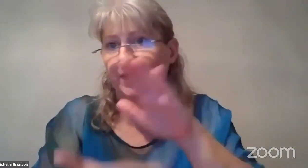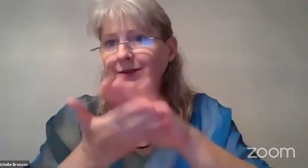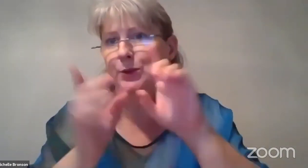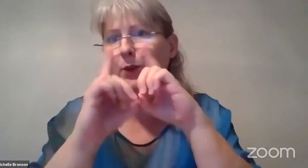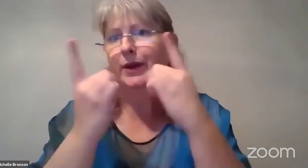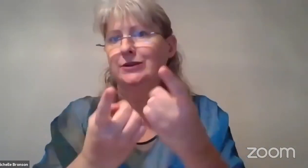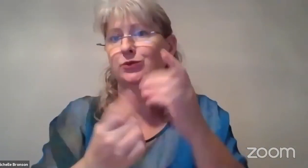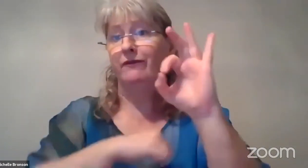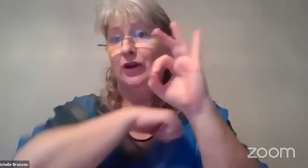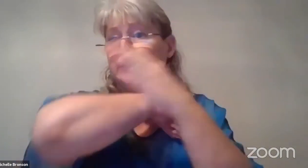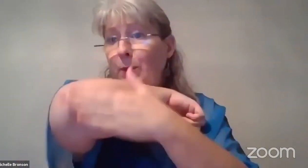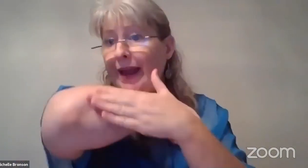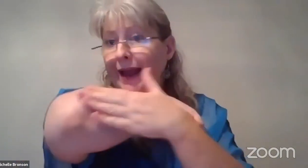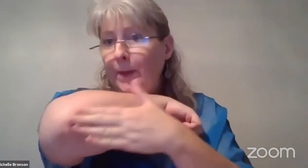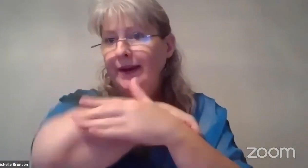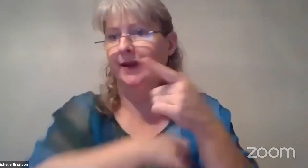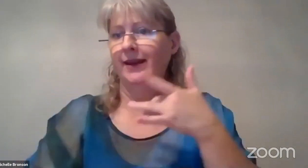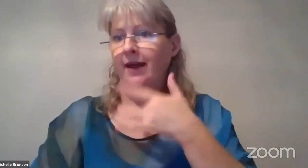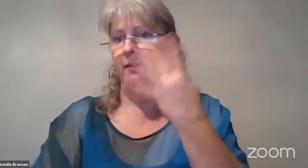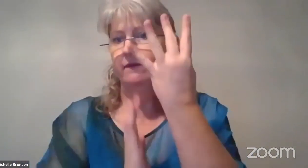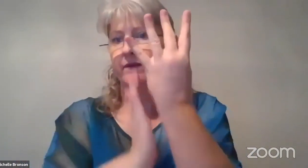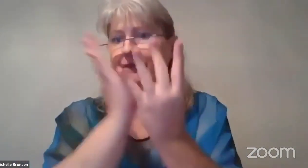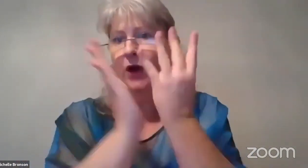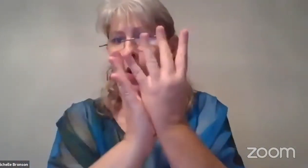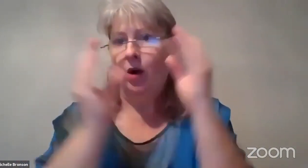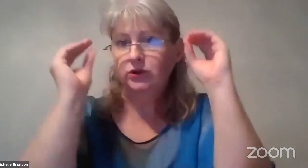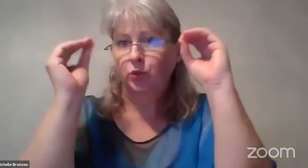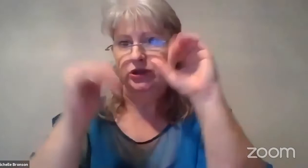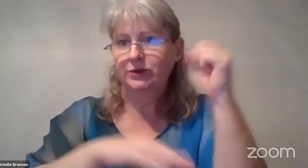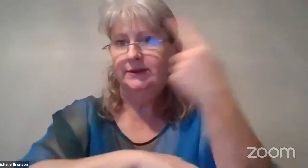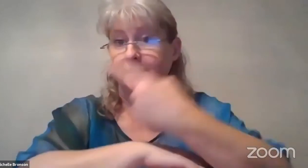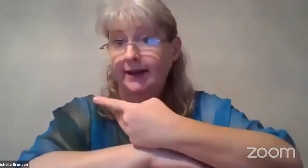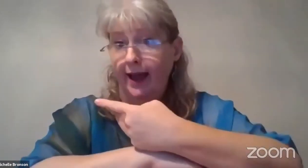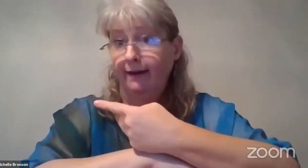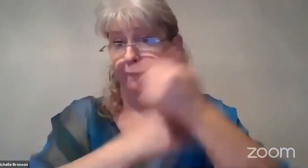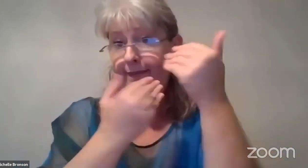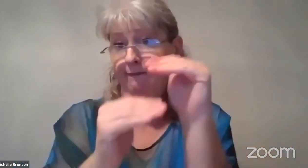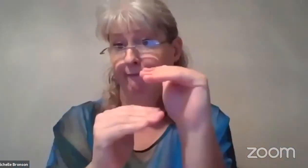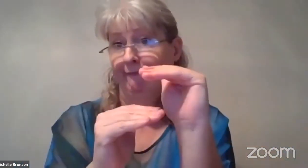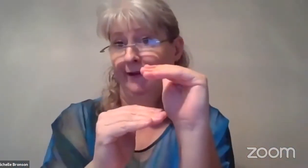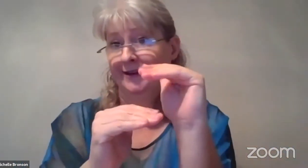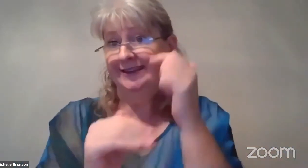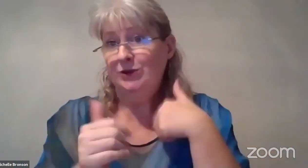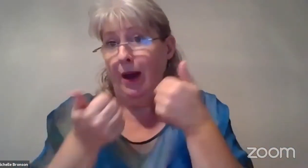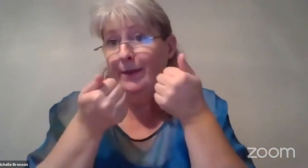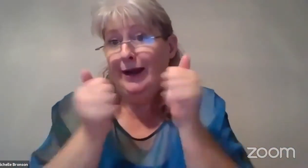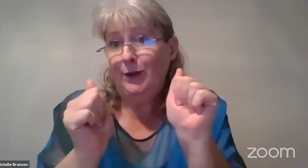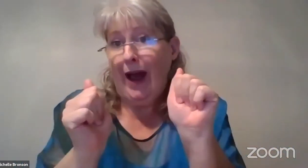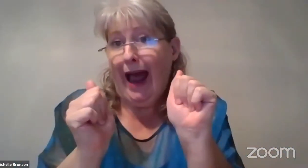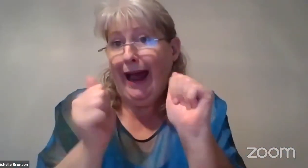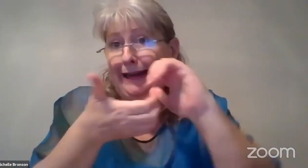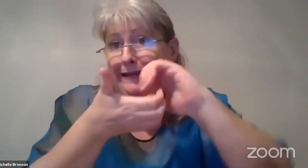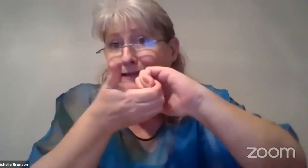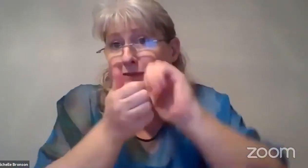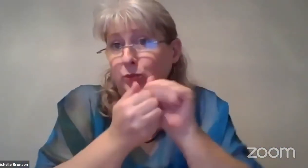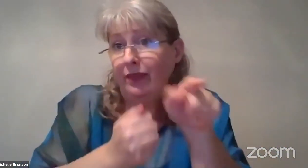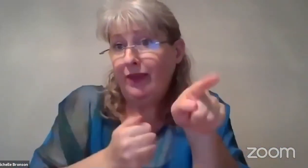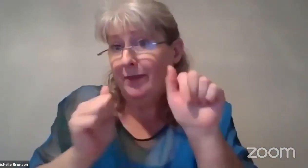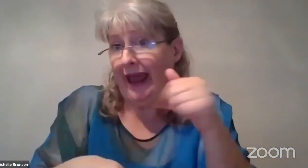with teachers in Fresno, Clovis, Unified, Fresno County, 4 hours of instruction a day. So we are